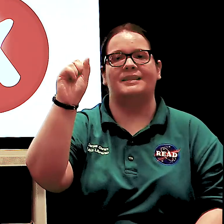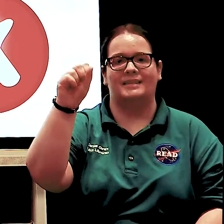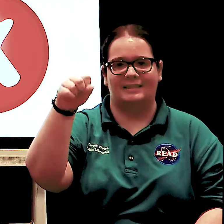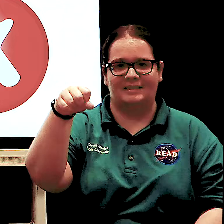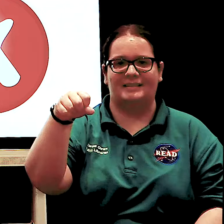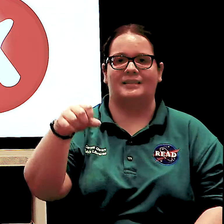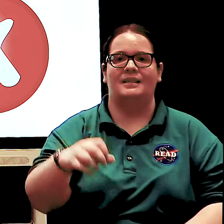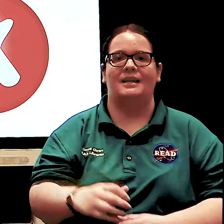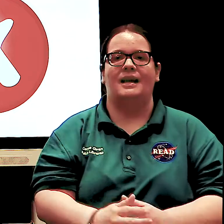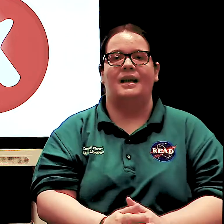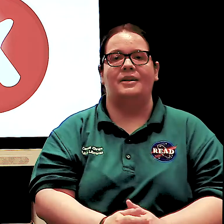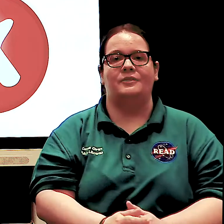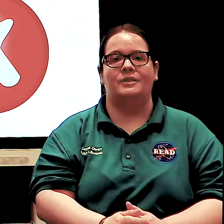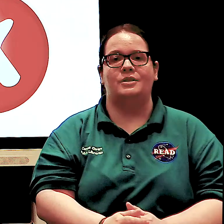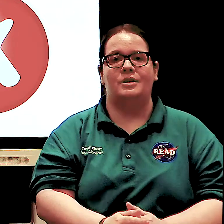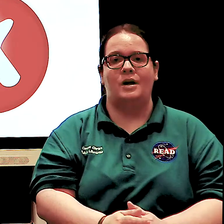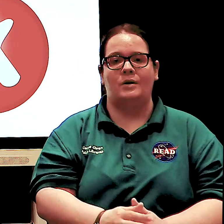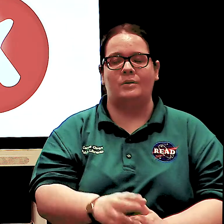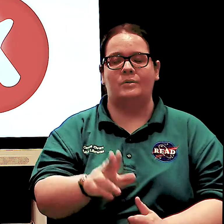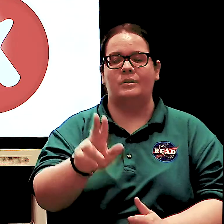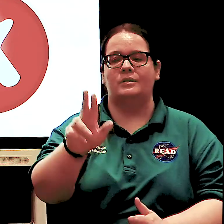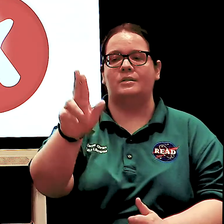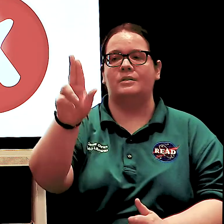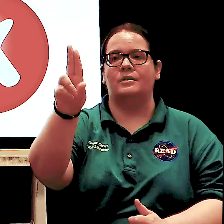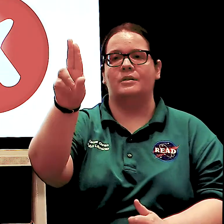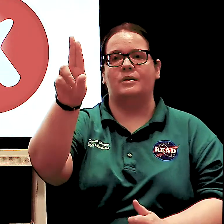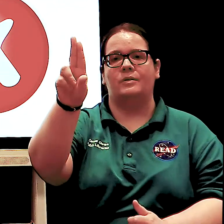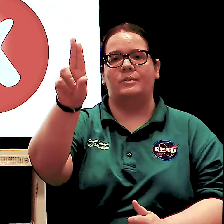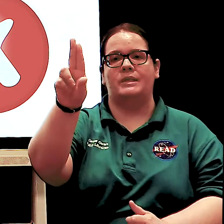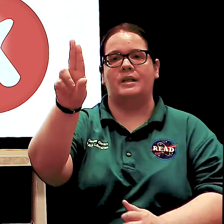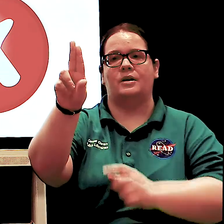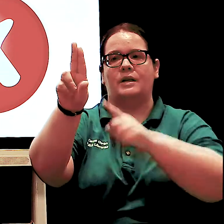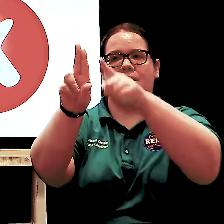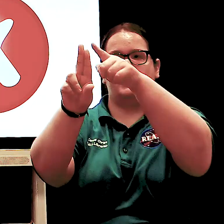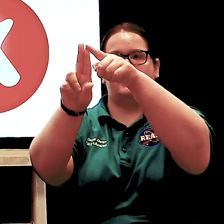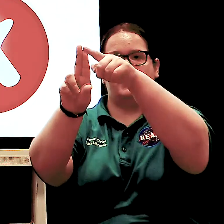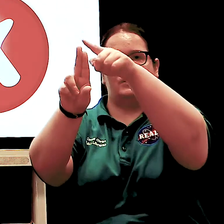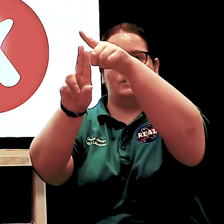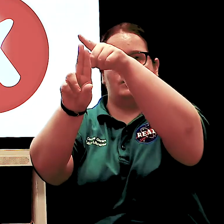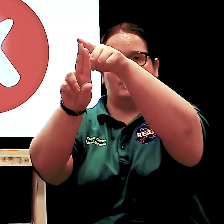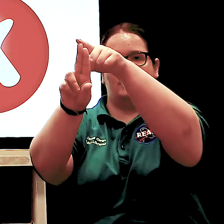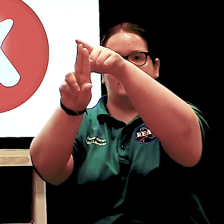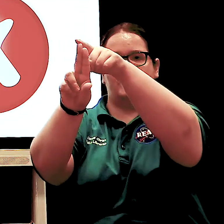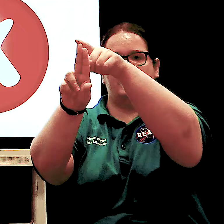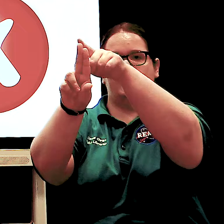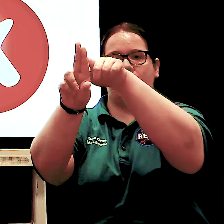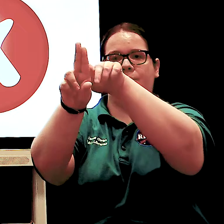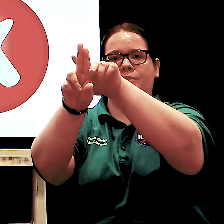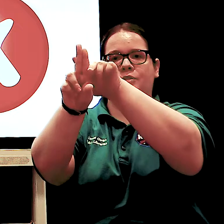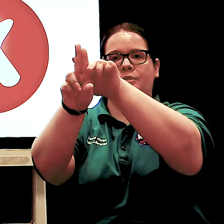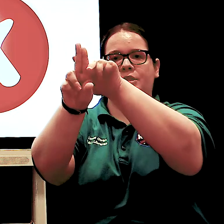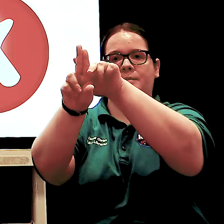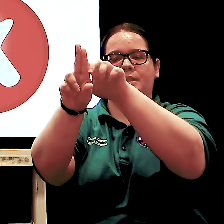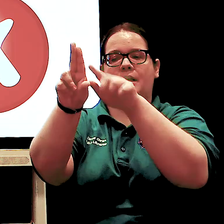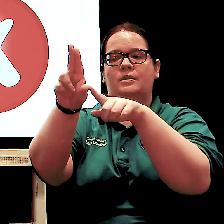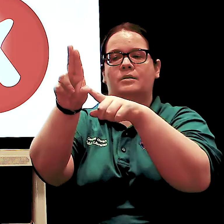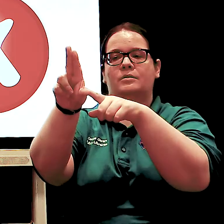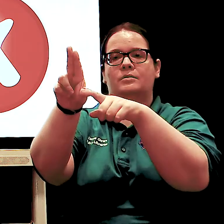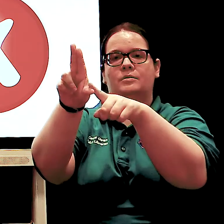good. And for no, we take our index finger and our middle finger, squish them together,